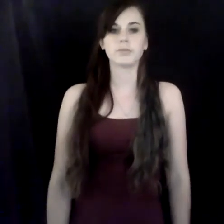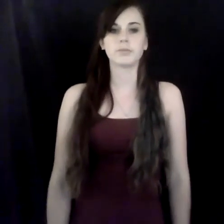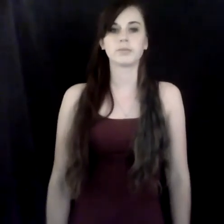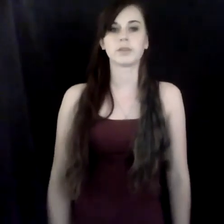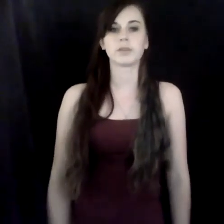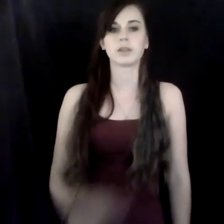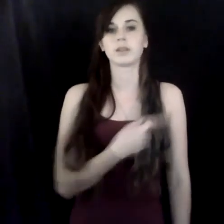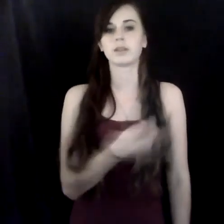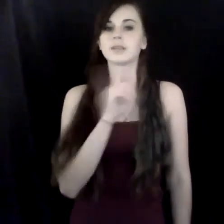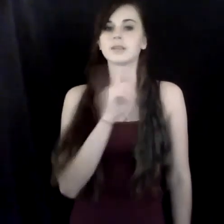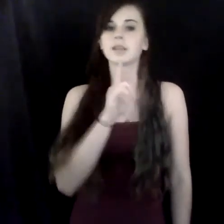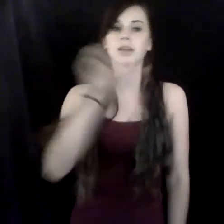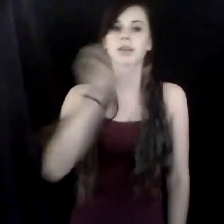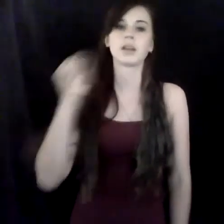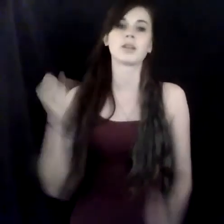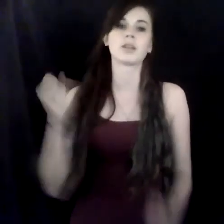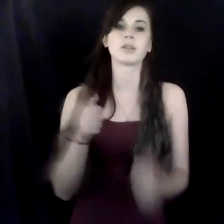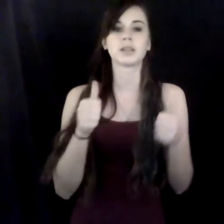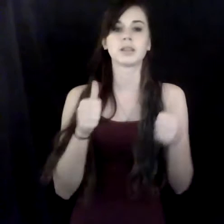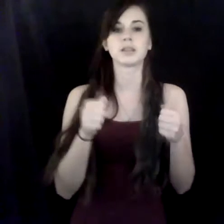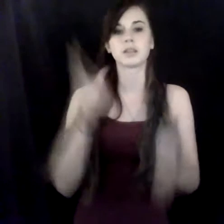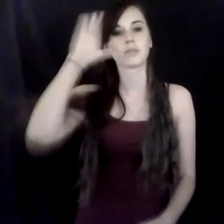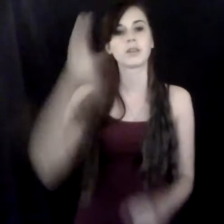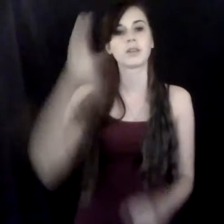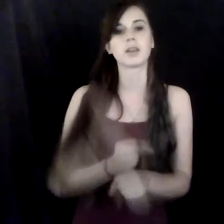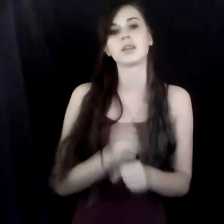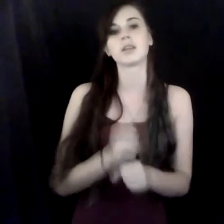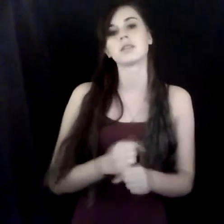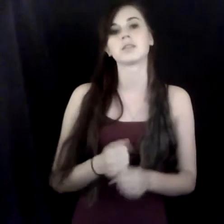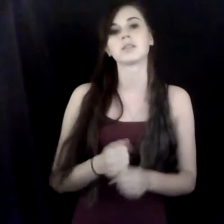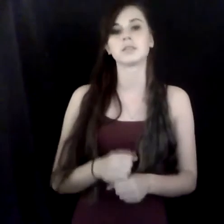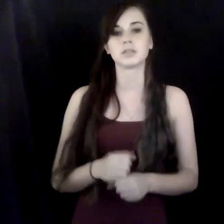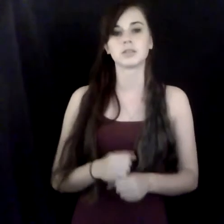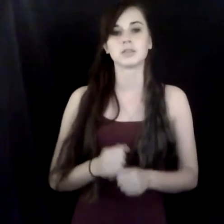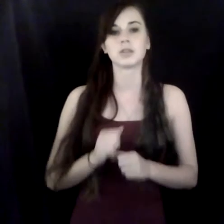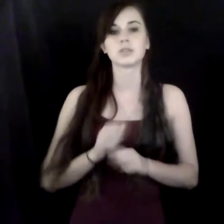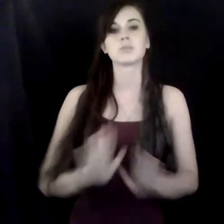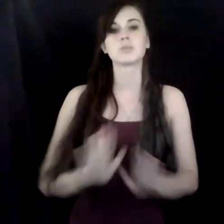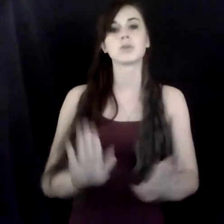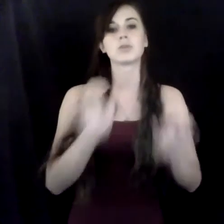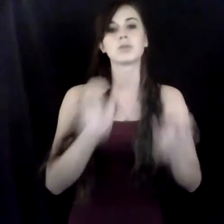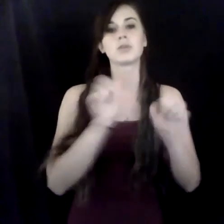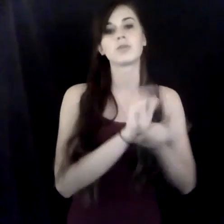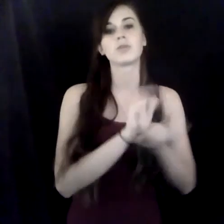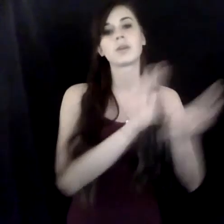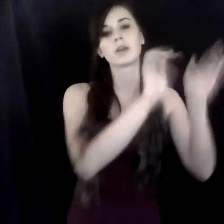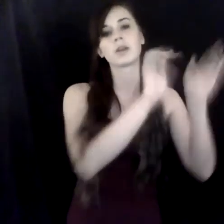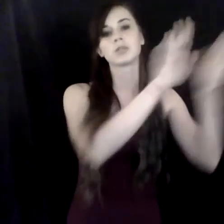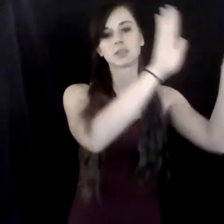They say it only takes a little faith To move a mountain